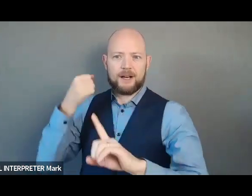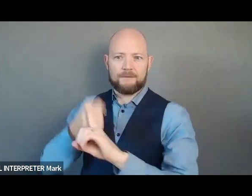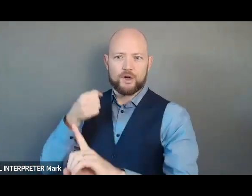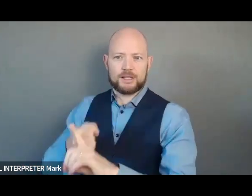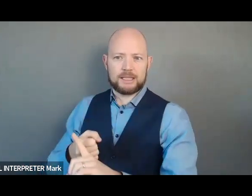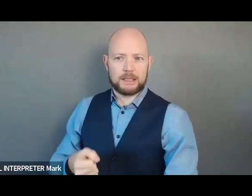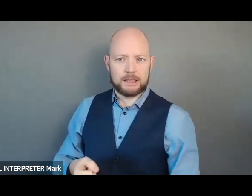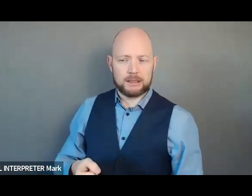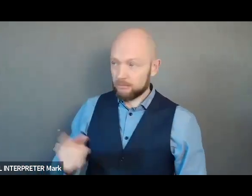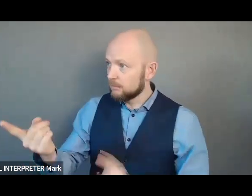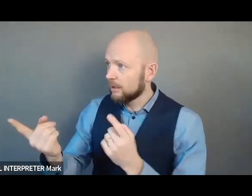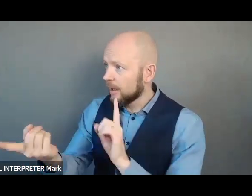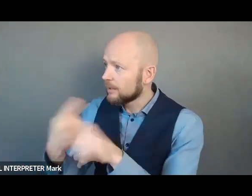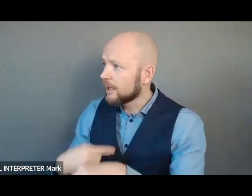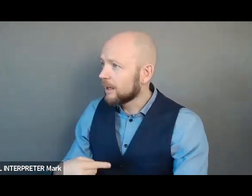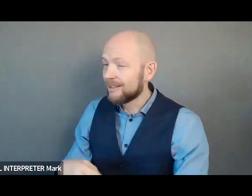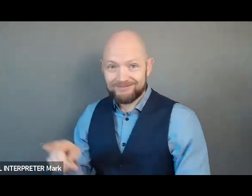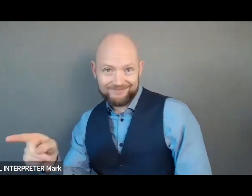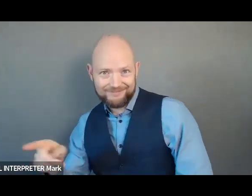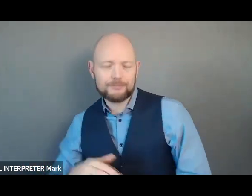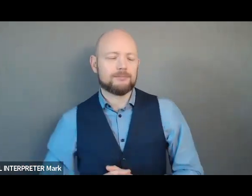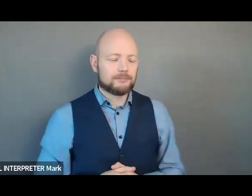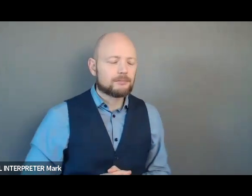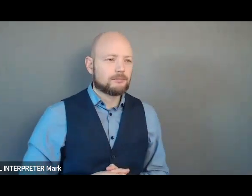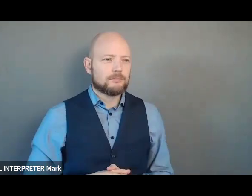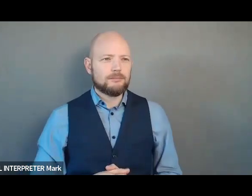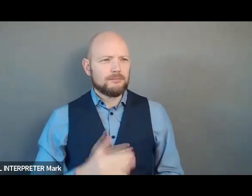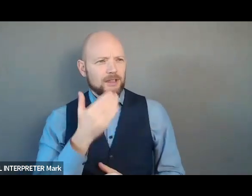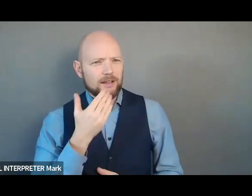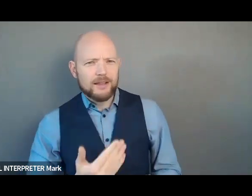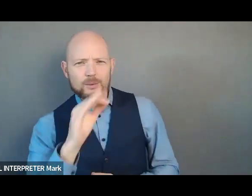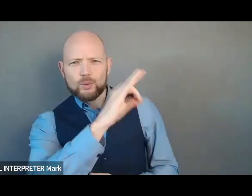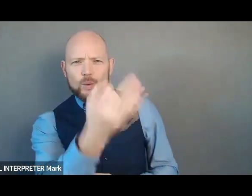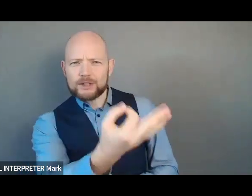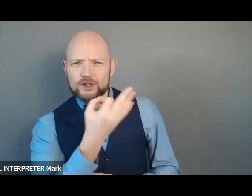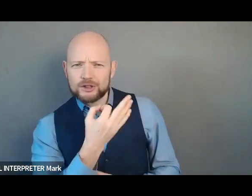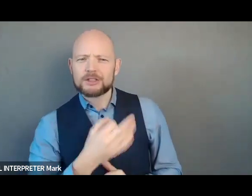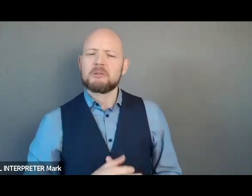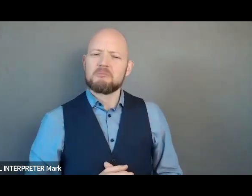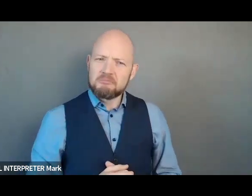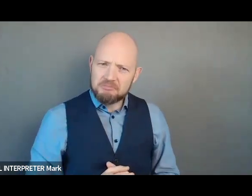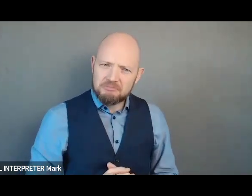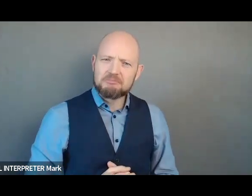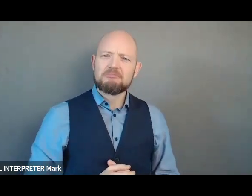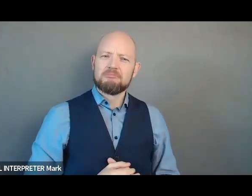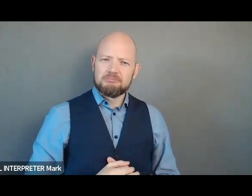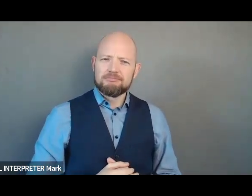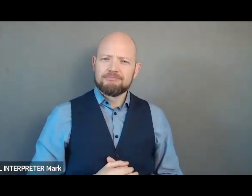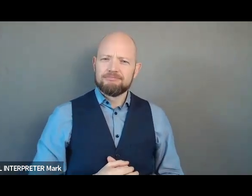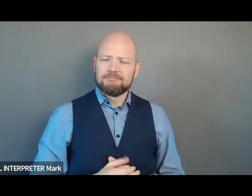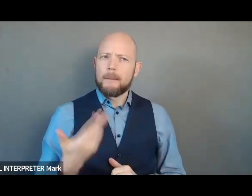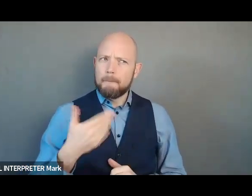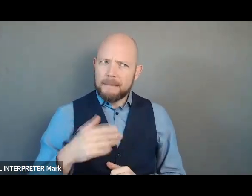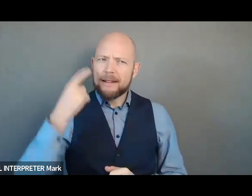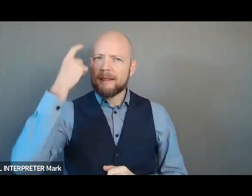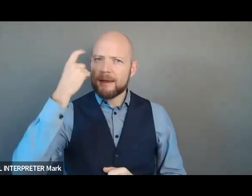Would you like to? Thank you very much for that question. It's part of the things we've been discussing and thinking